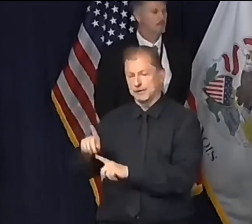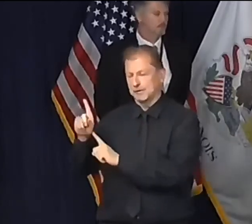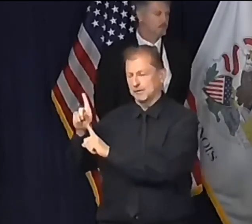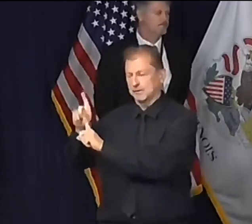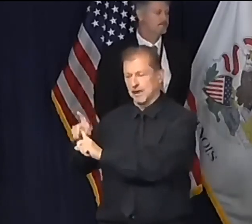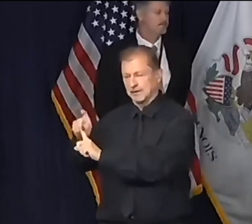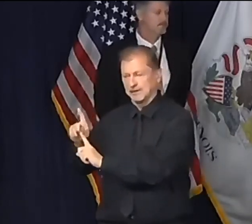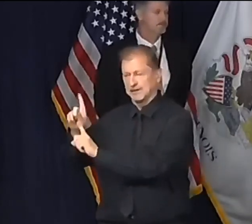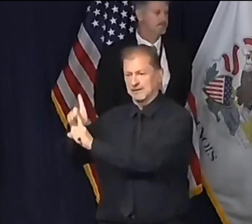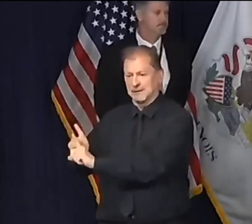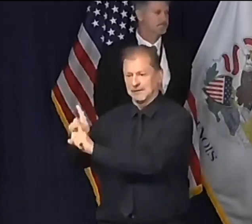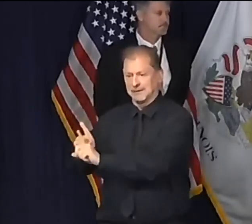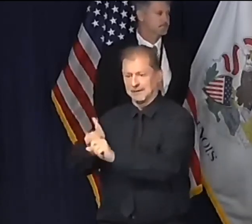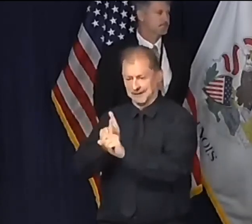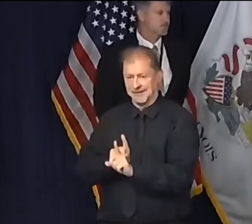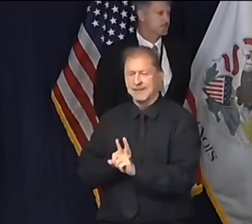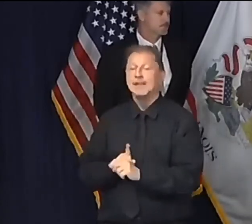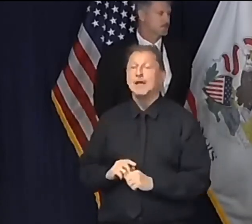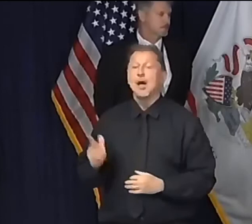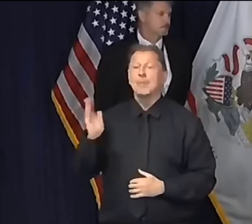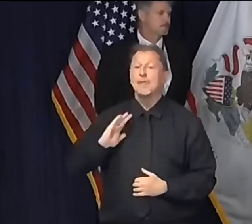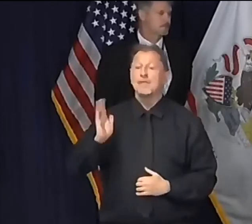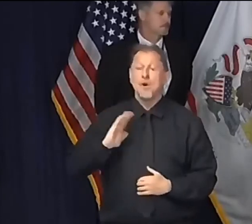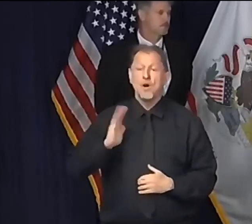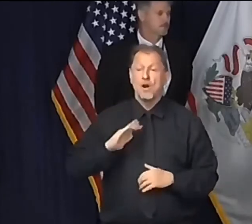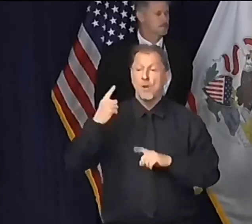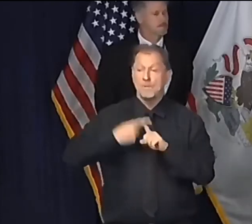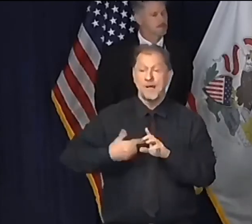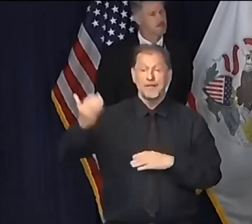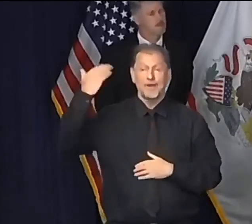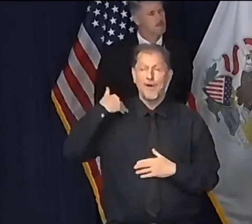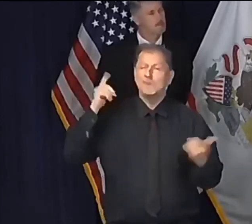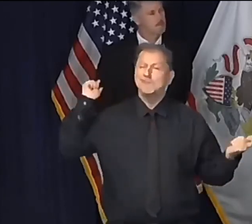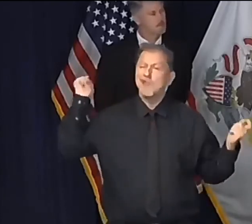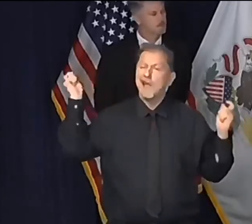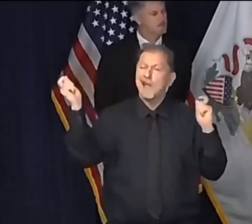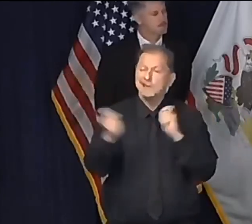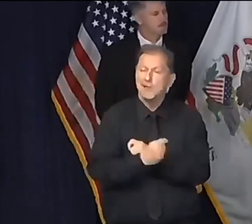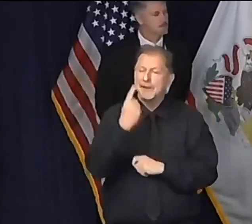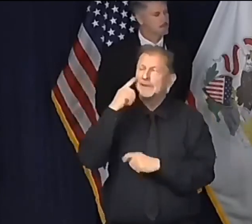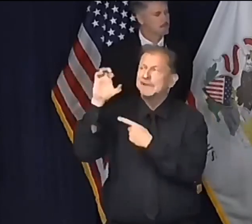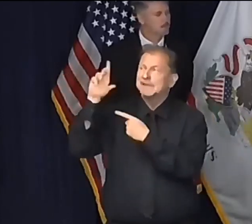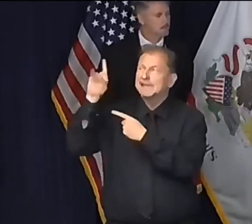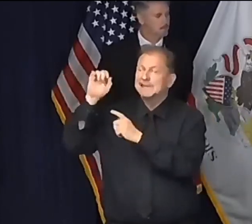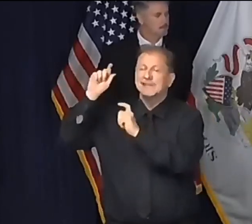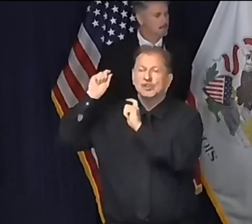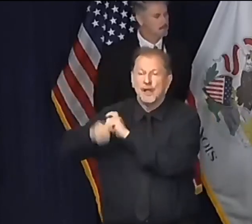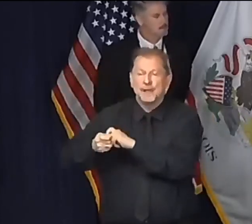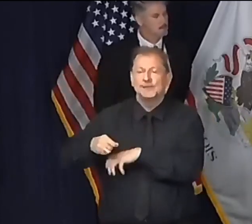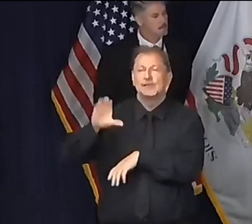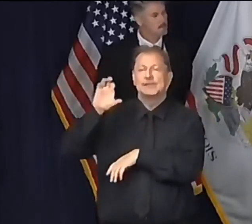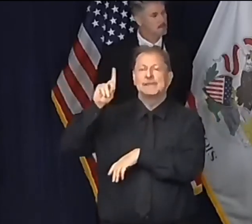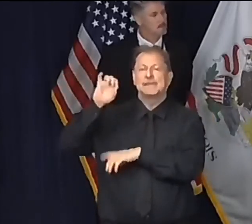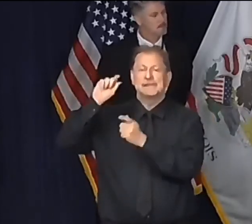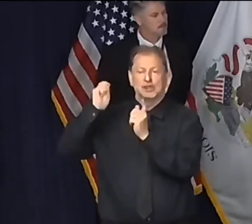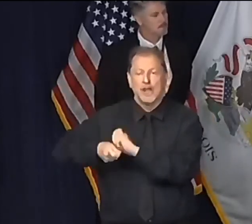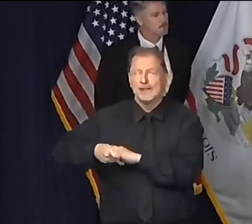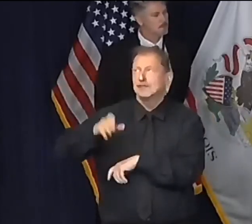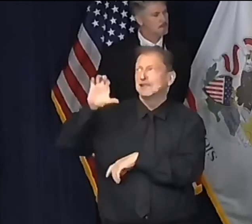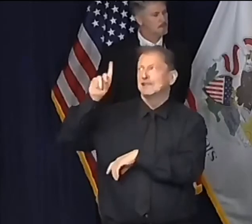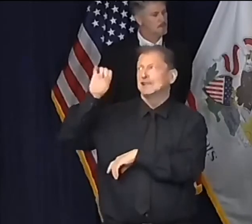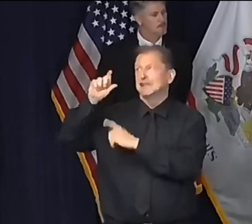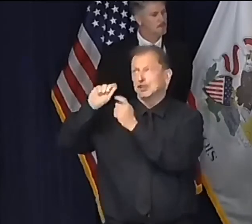You know, a lot of the things that you were measuring a month ago are different now because the CDC has given different and new guidance, or the